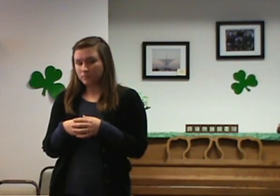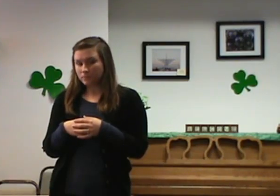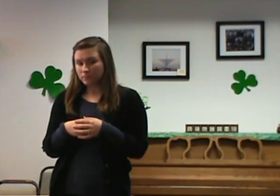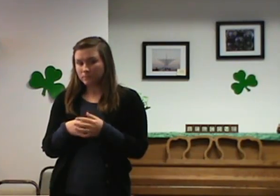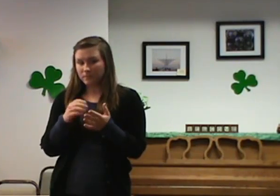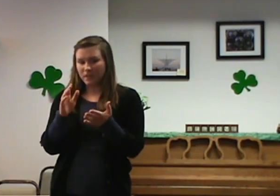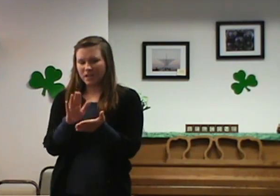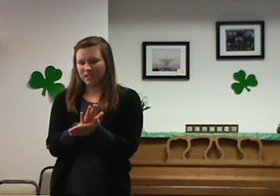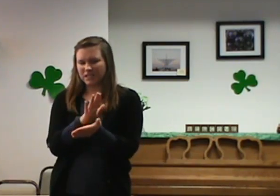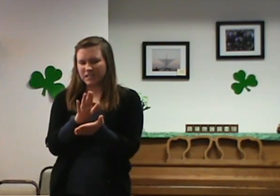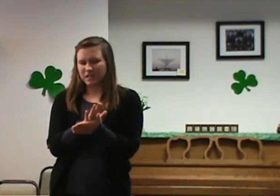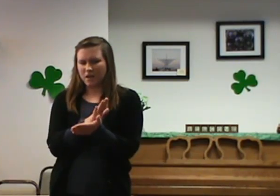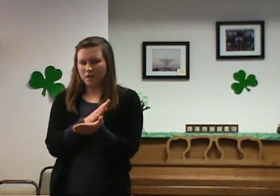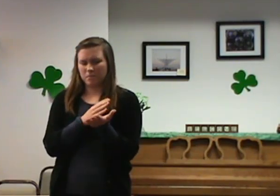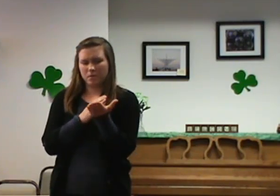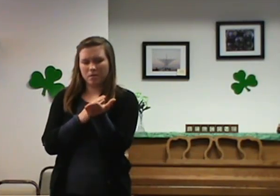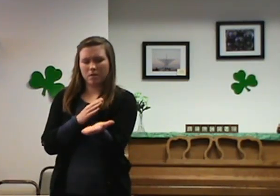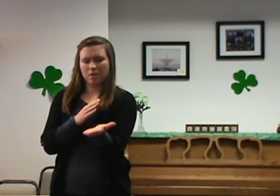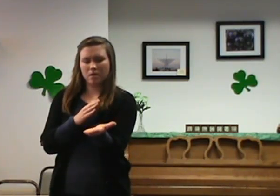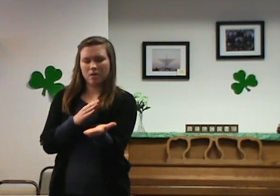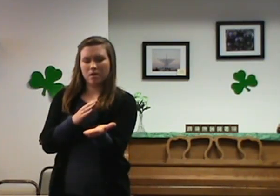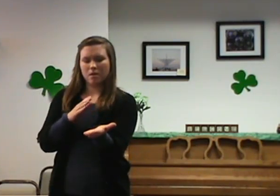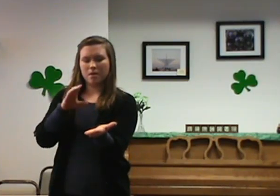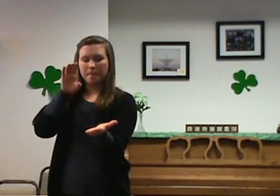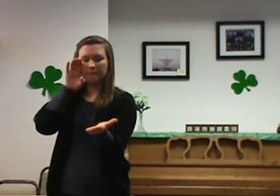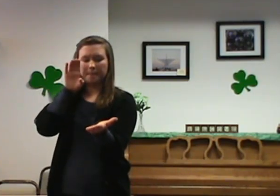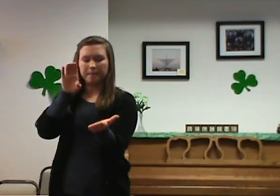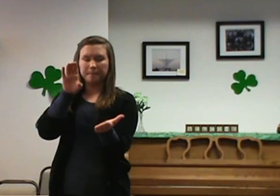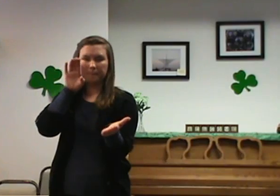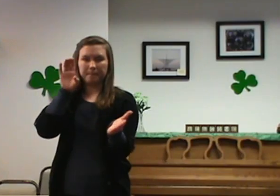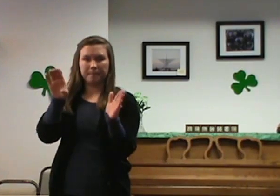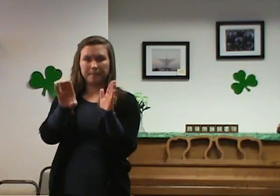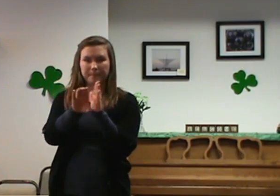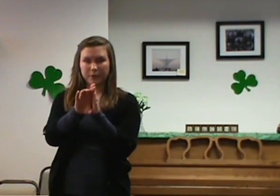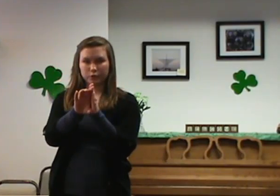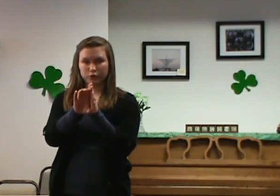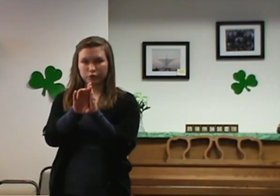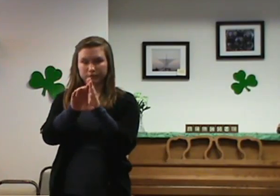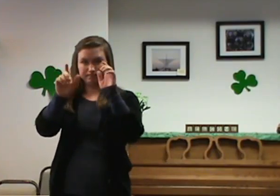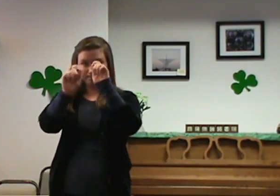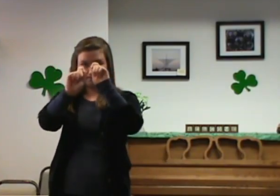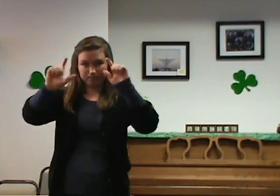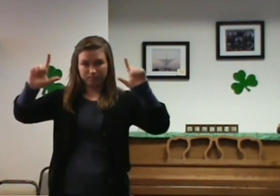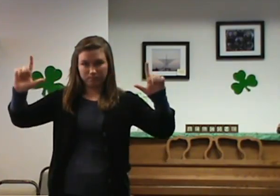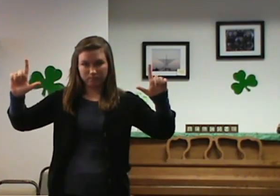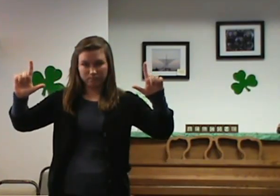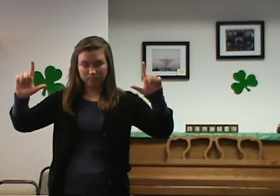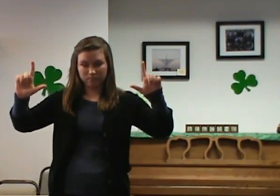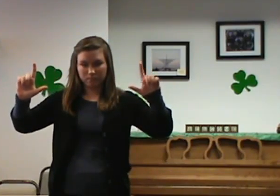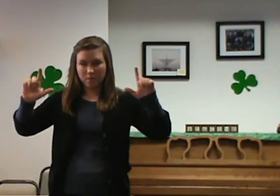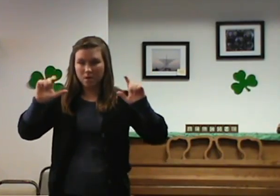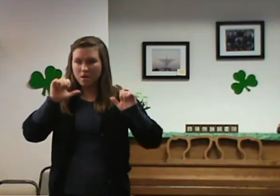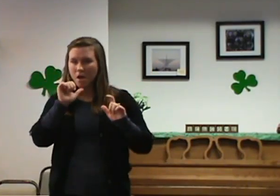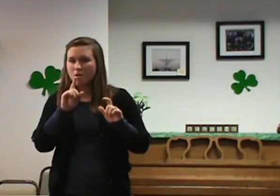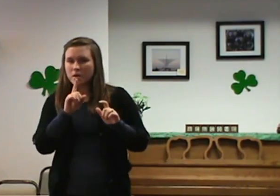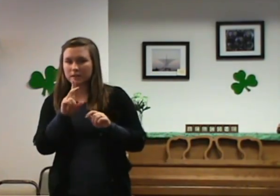up photographs or diagram types of things, but it picks up all of the words, and you can select that